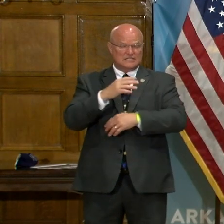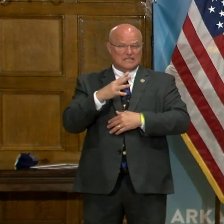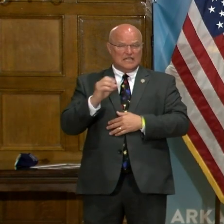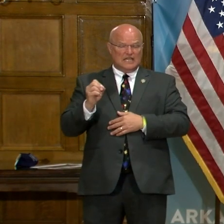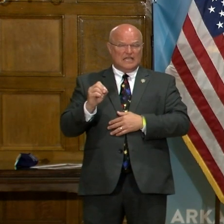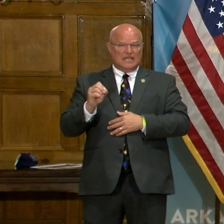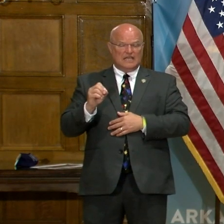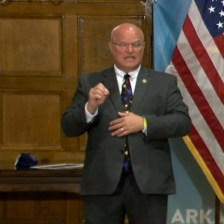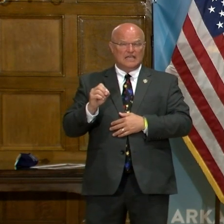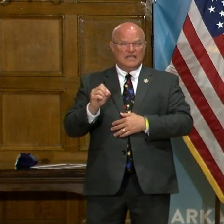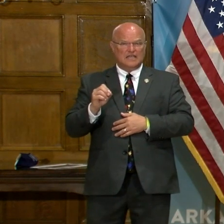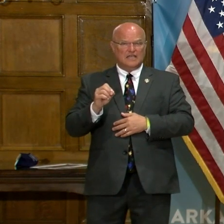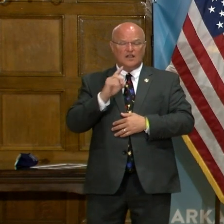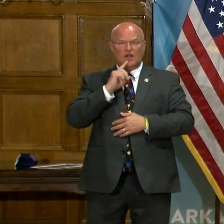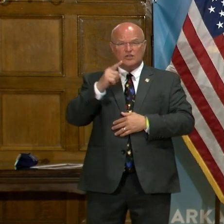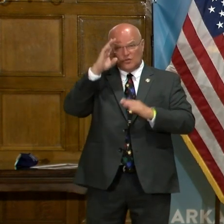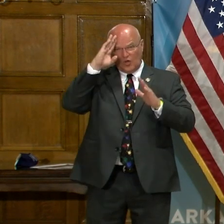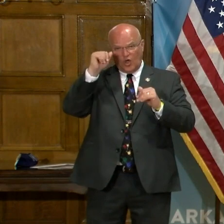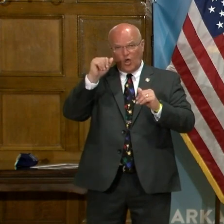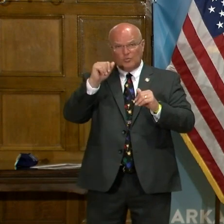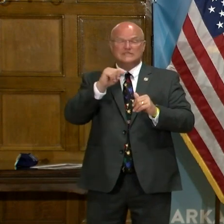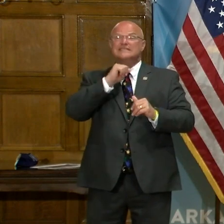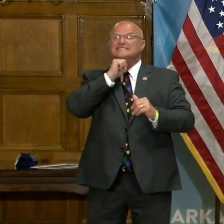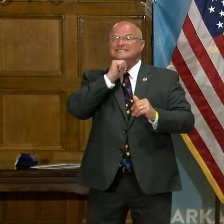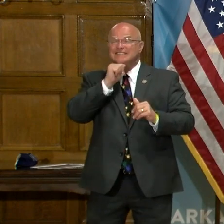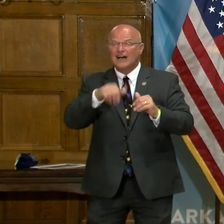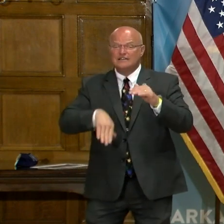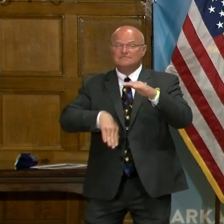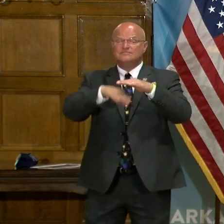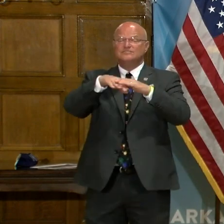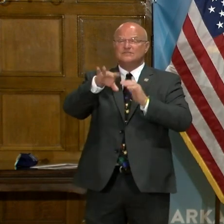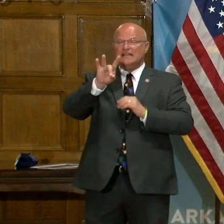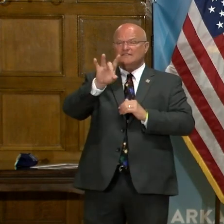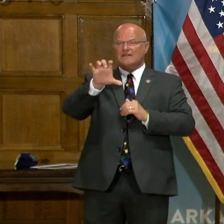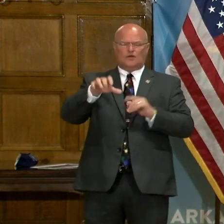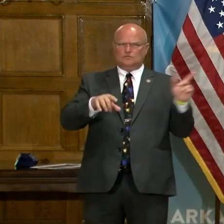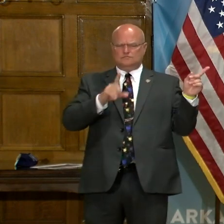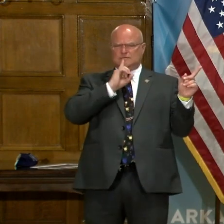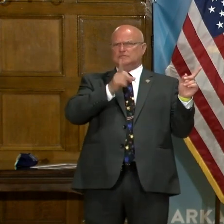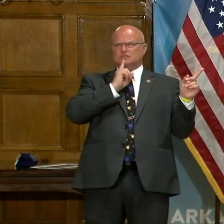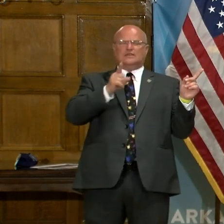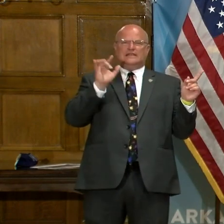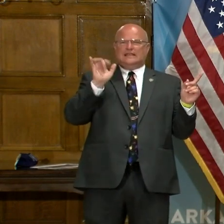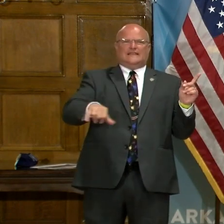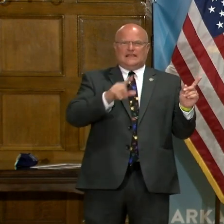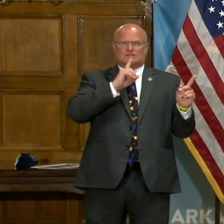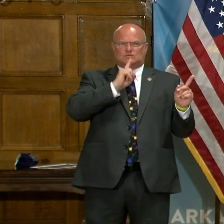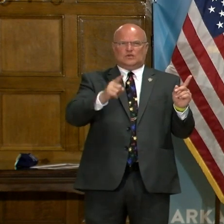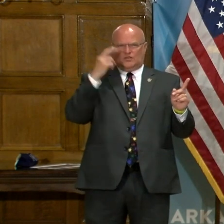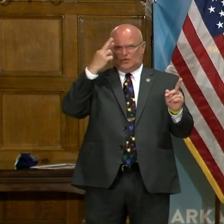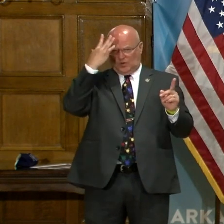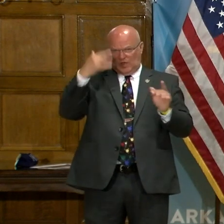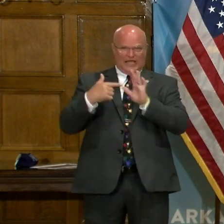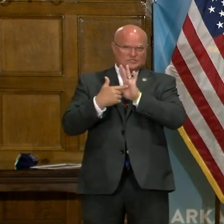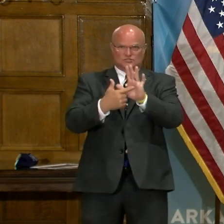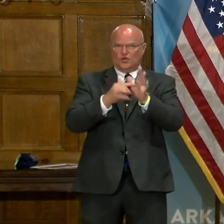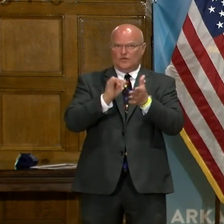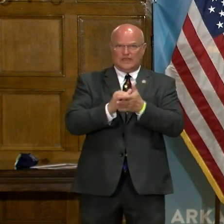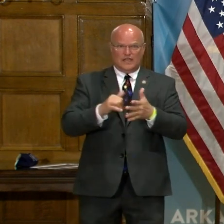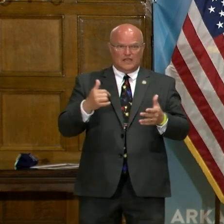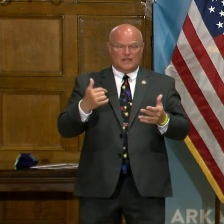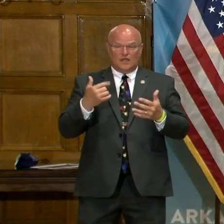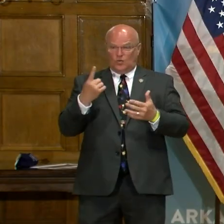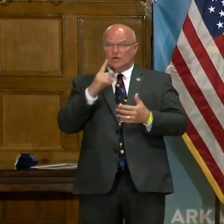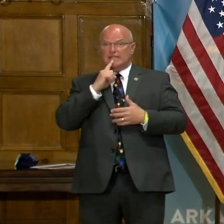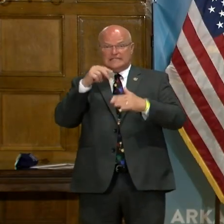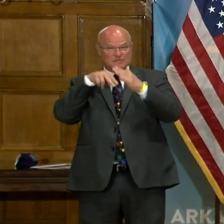and are you hoping to not get to that 8,500? Oh, absolutely. That's really the reason I showed that, is that,